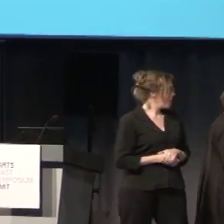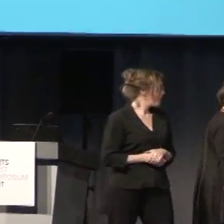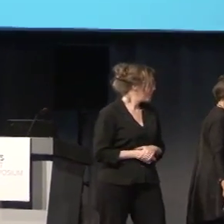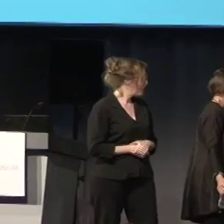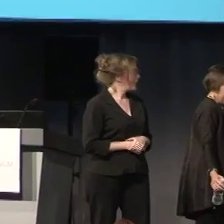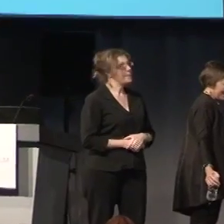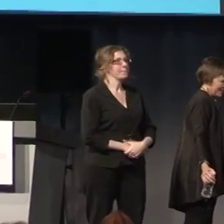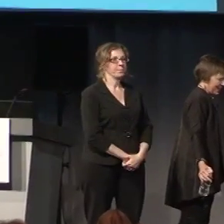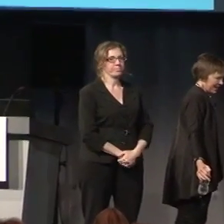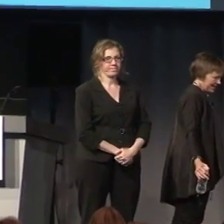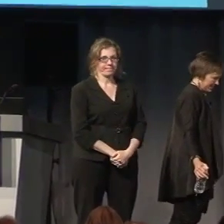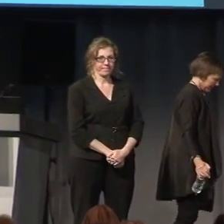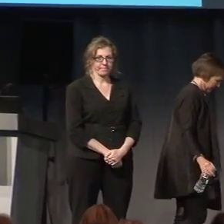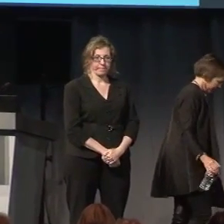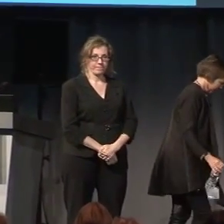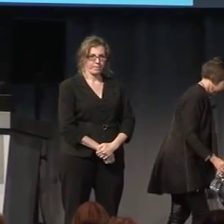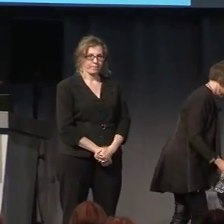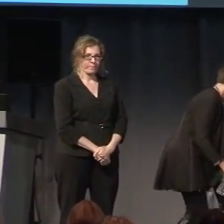like.